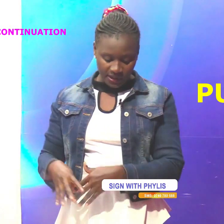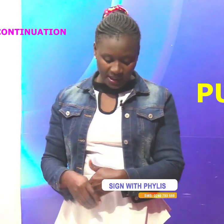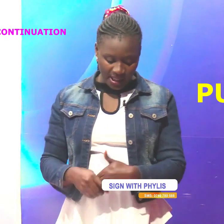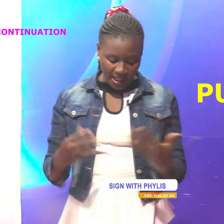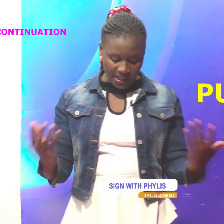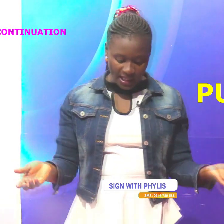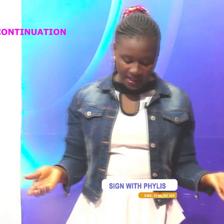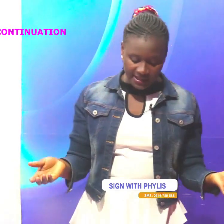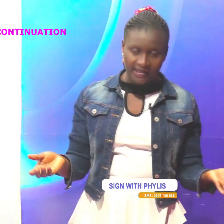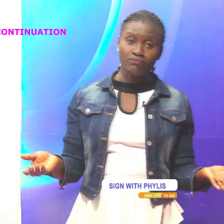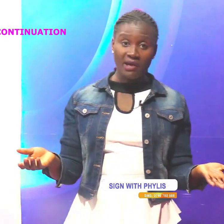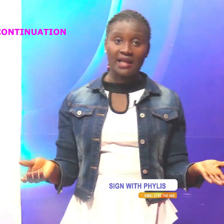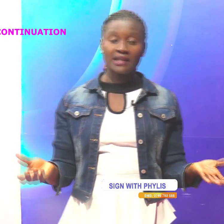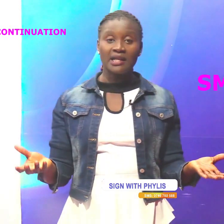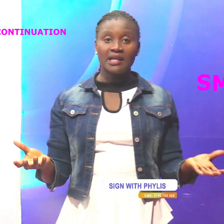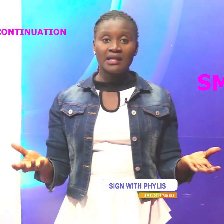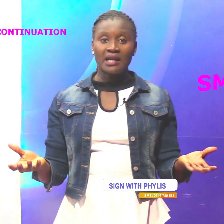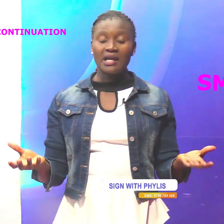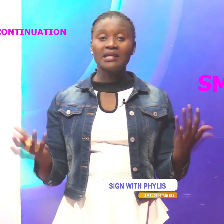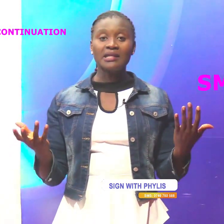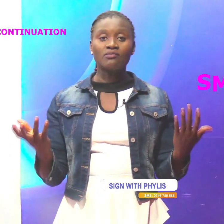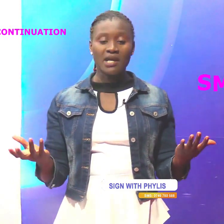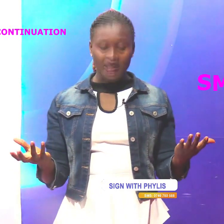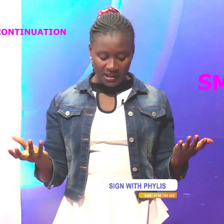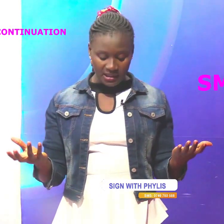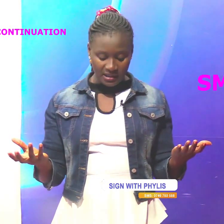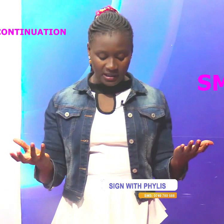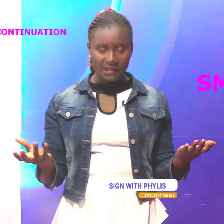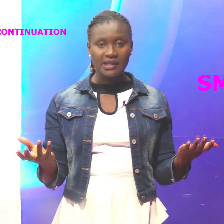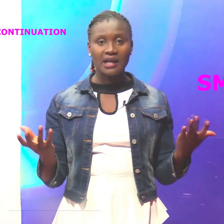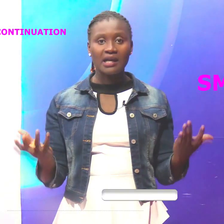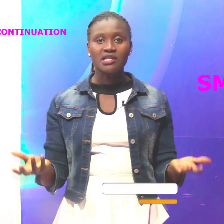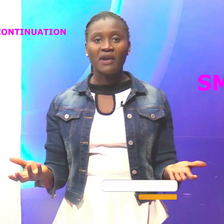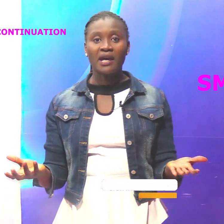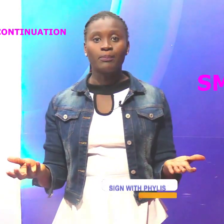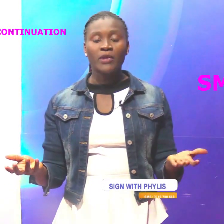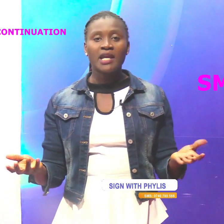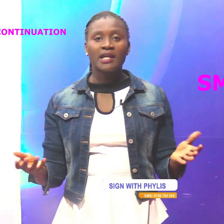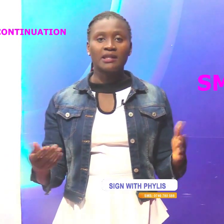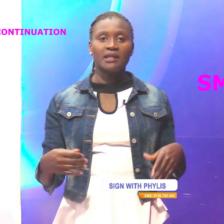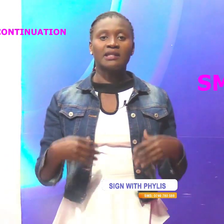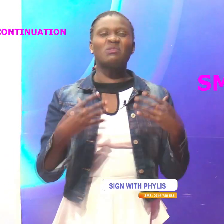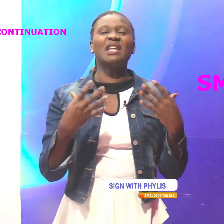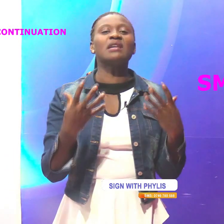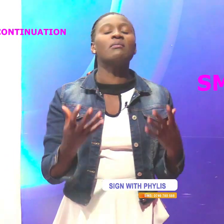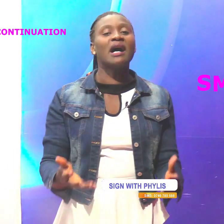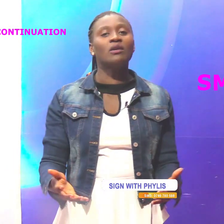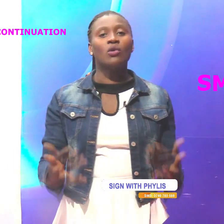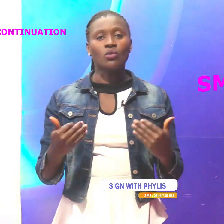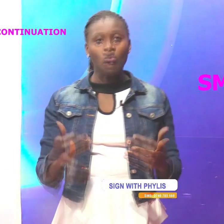And then smell. And this smell is a classifier. It is smelling bad or good. When